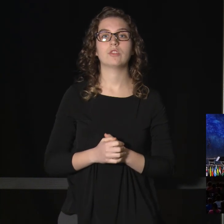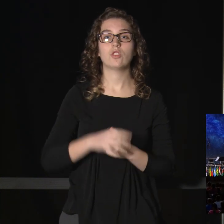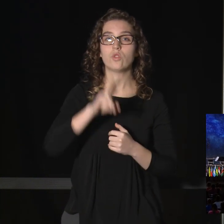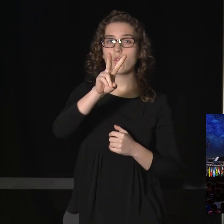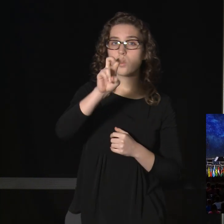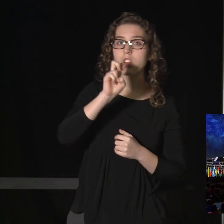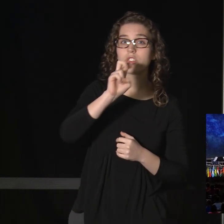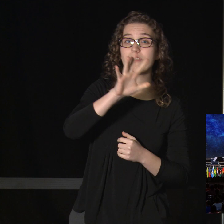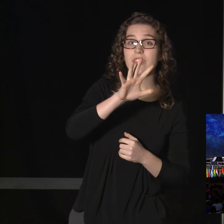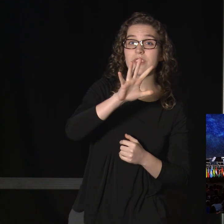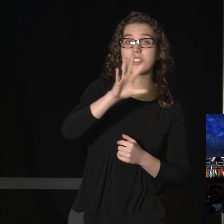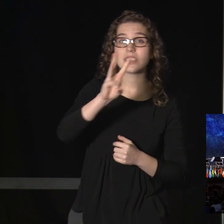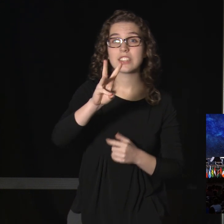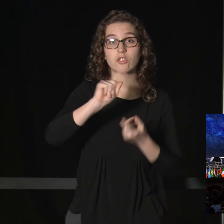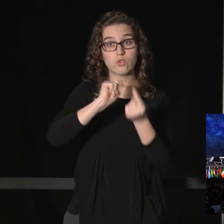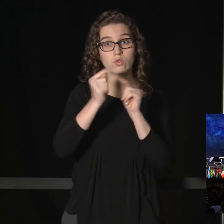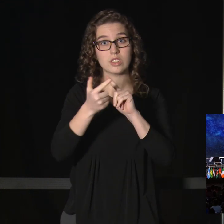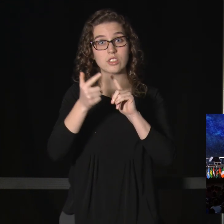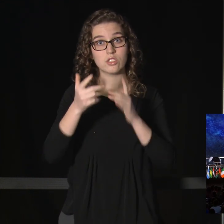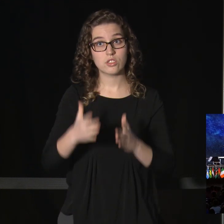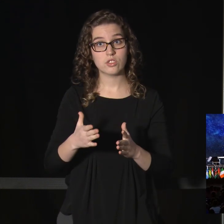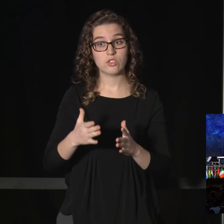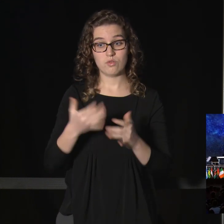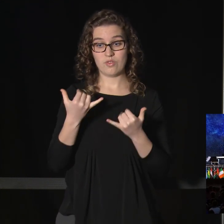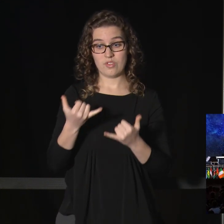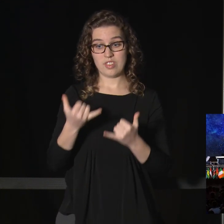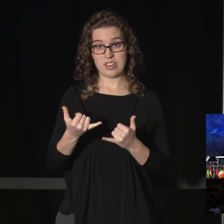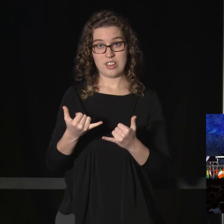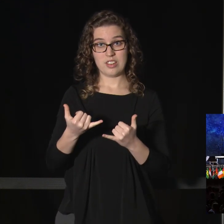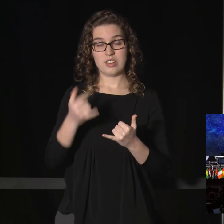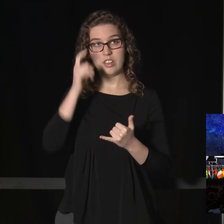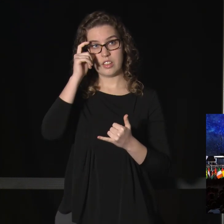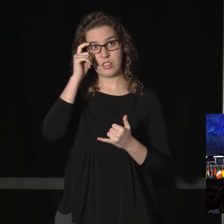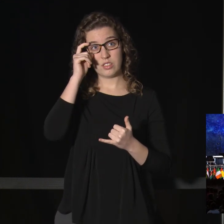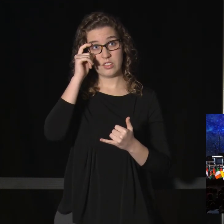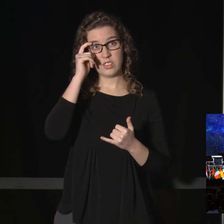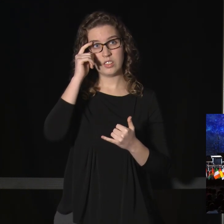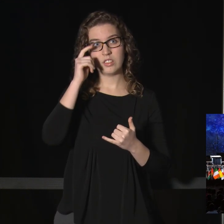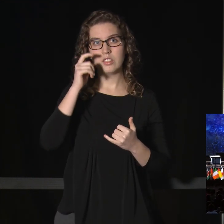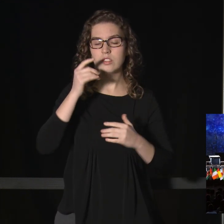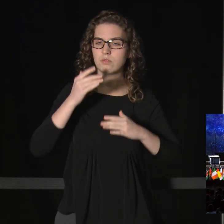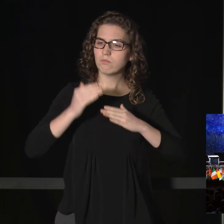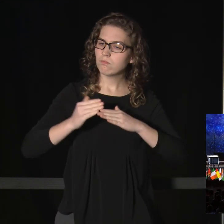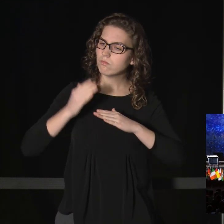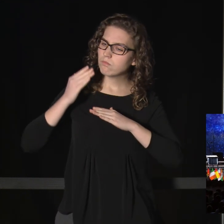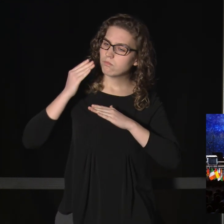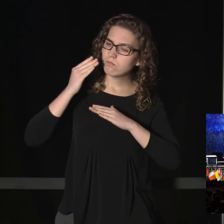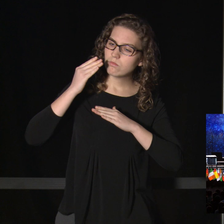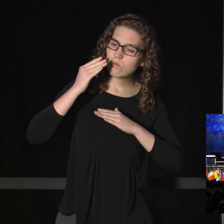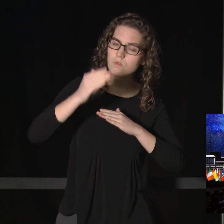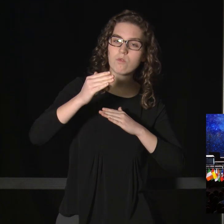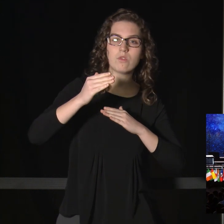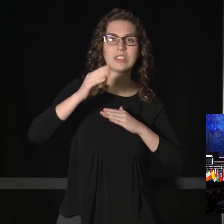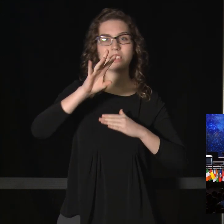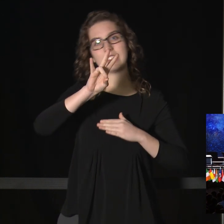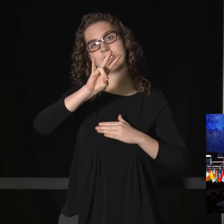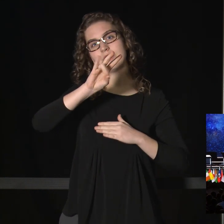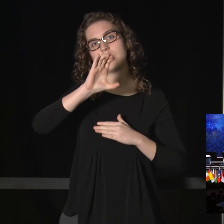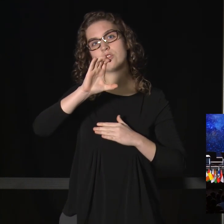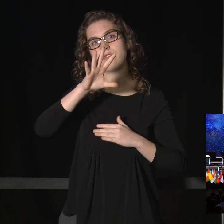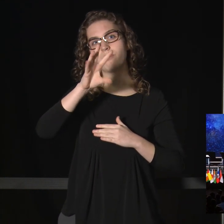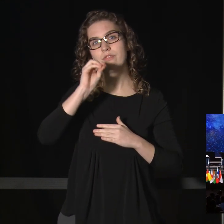256 translators are on the platform now, and they have spent over 750 hours